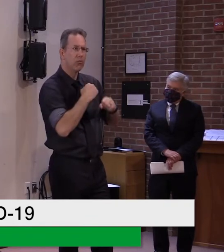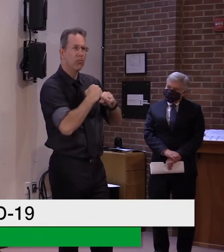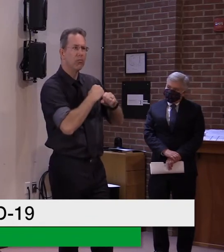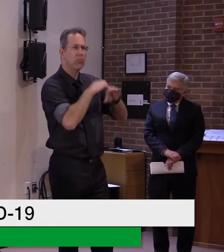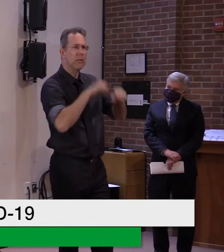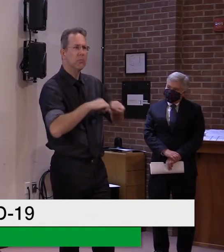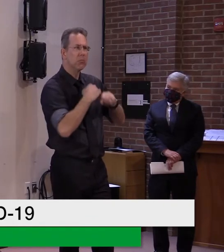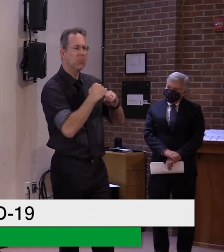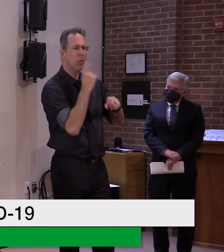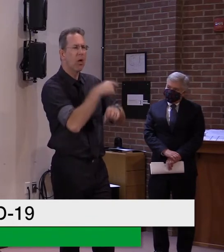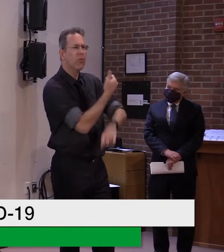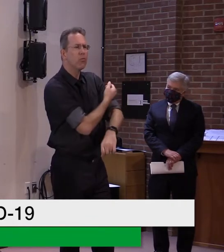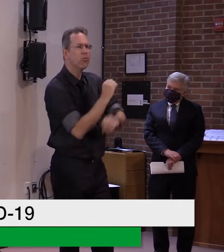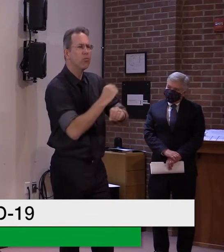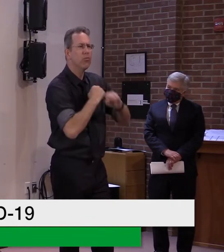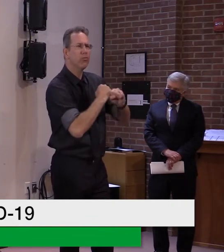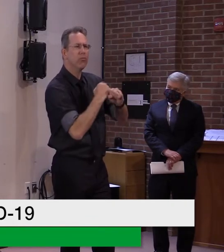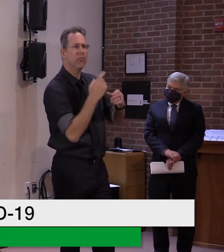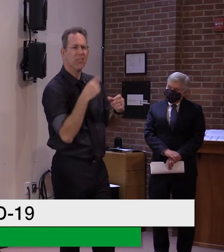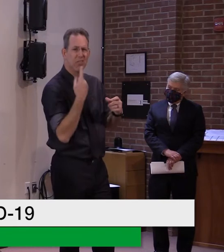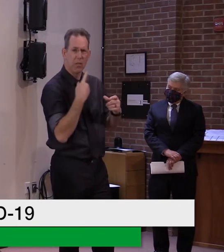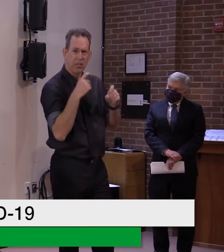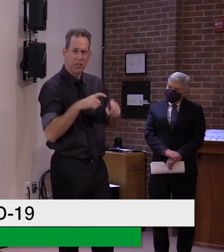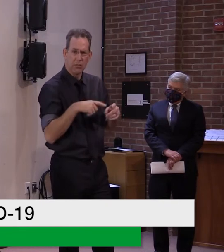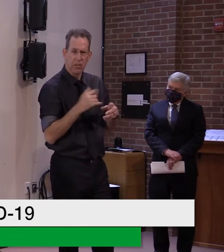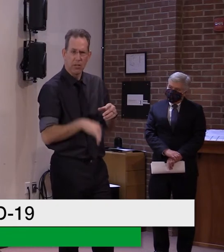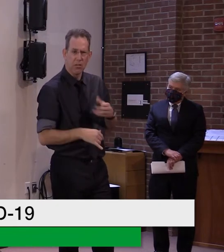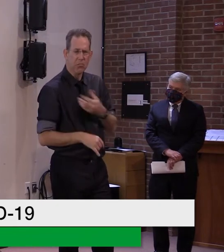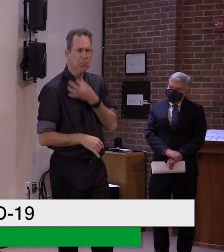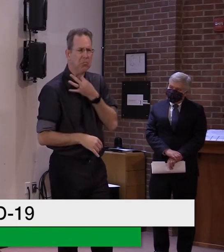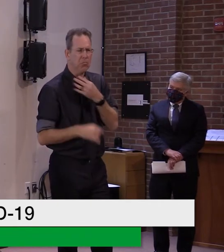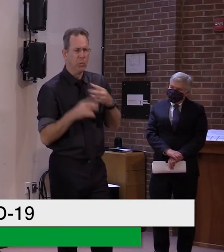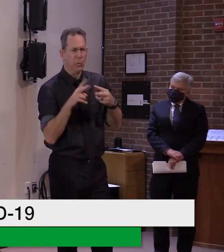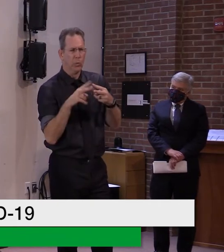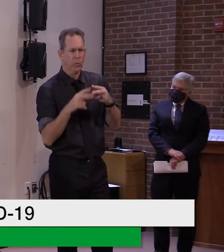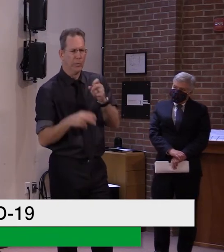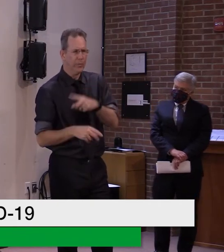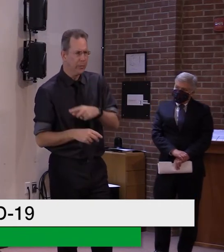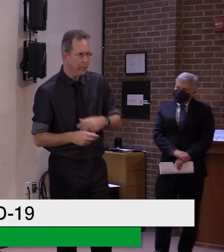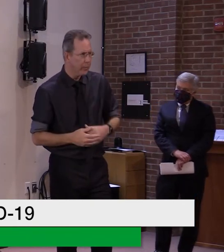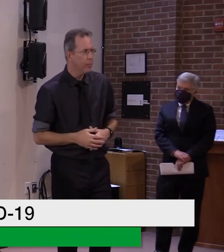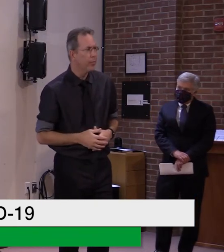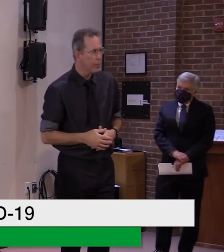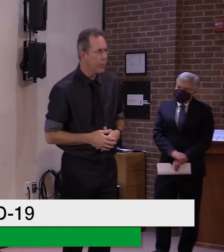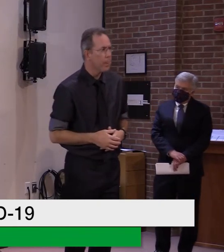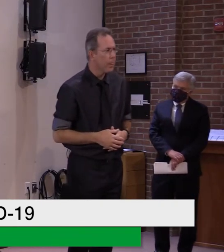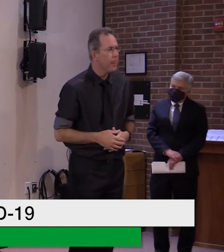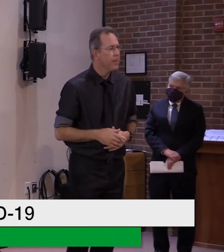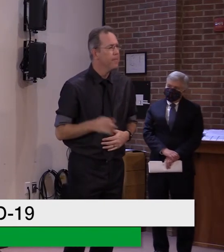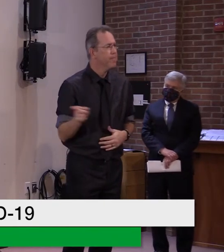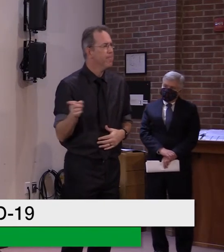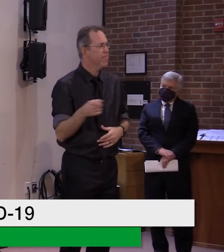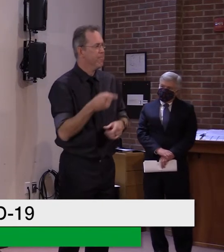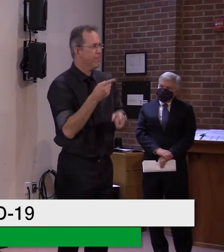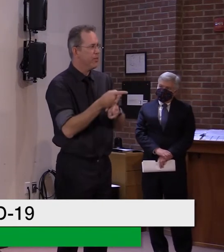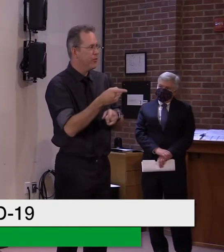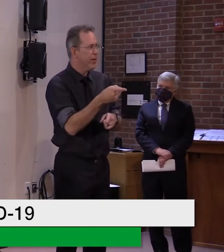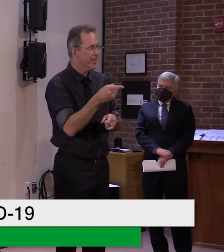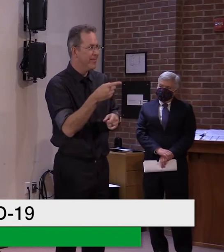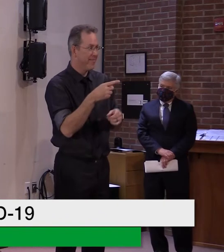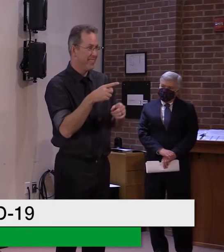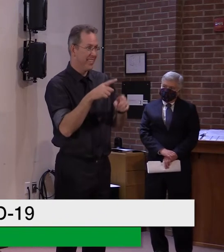are correct that somewhere in the five to ten percent range of people in the trial uh